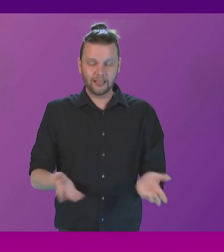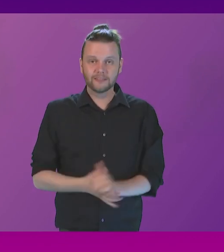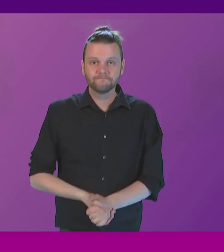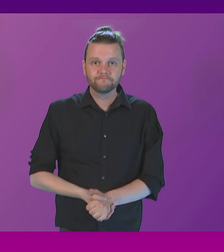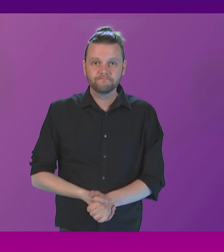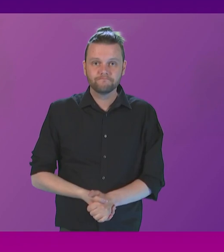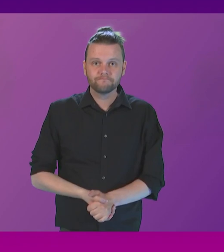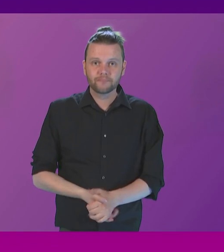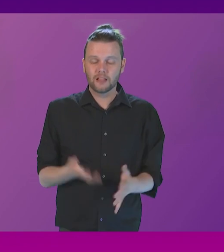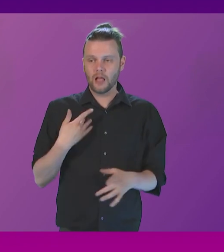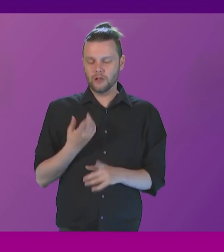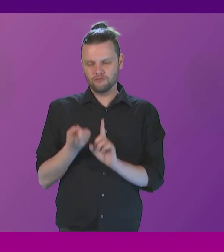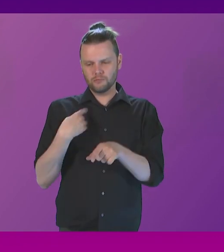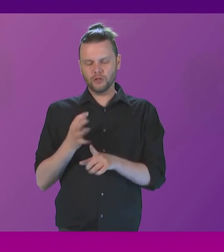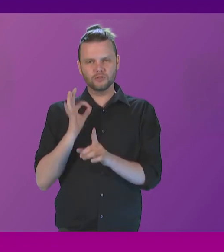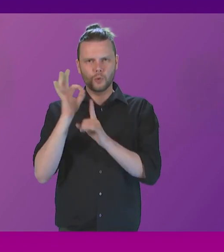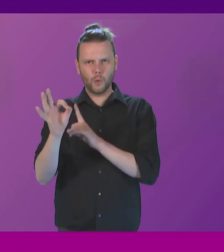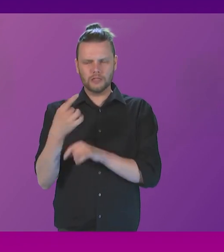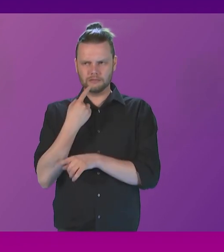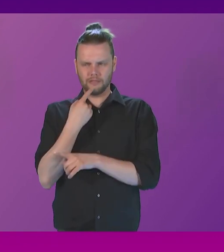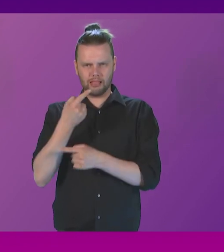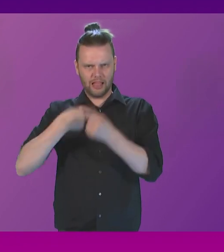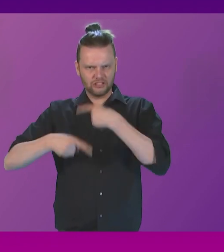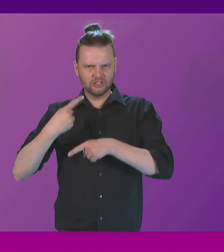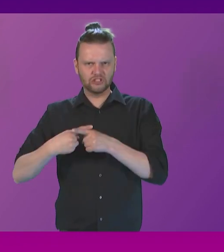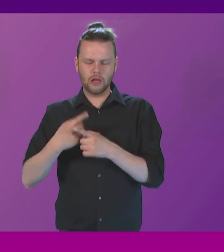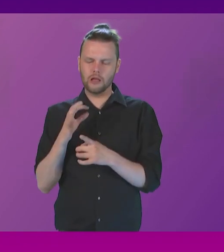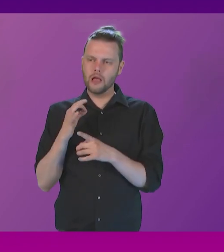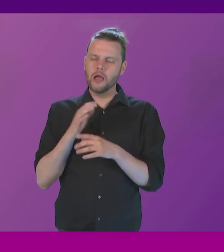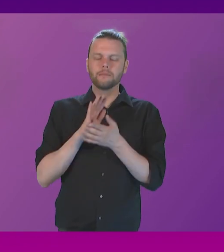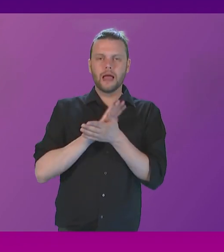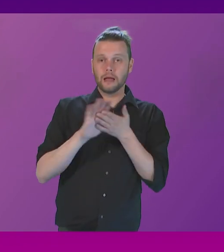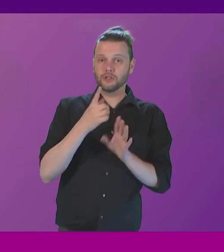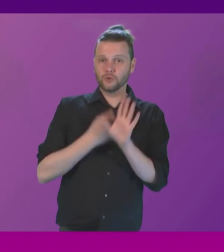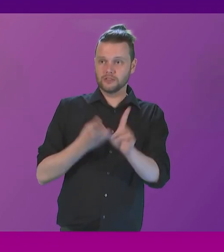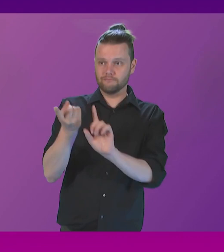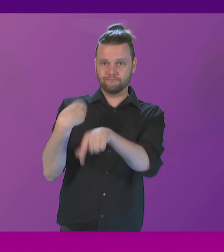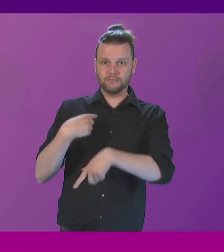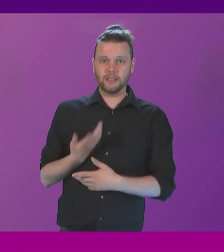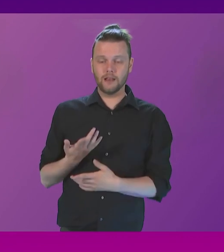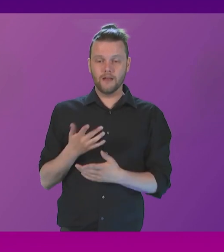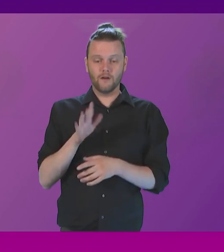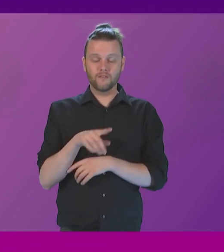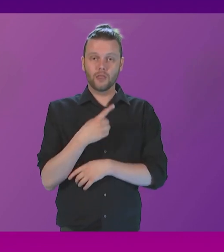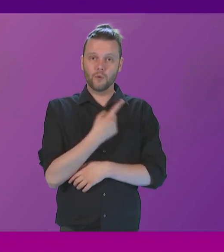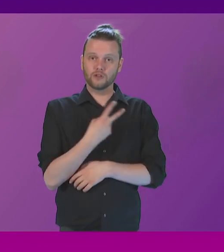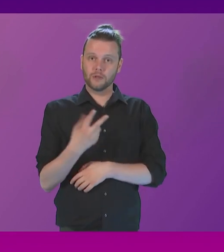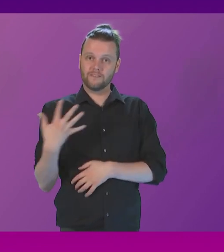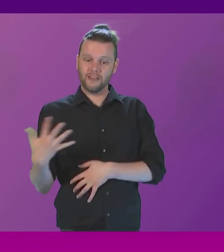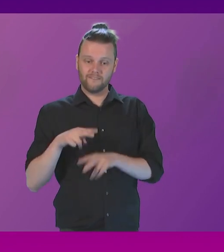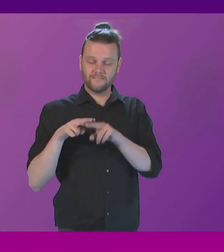response to a question I raised last year on the audiology scandal, Hamza Youssef stated that of the 125